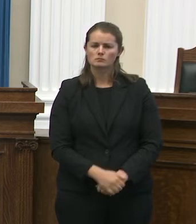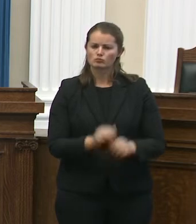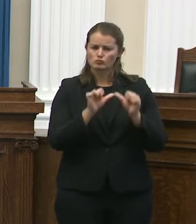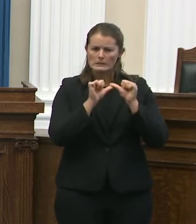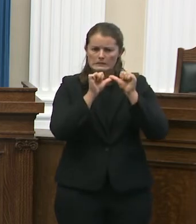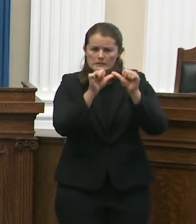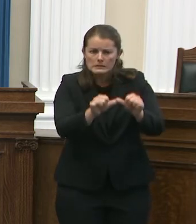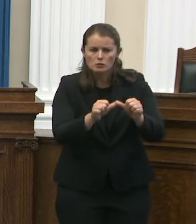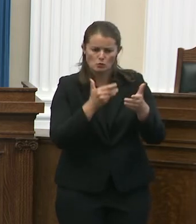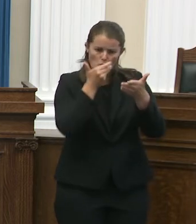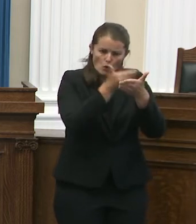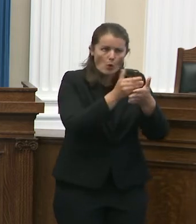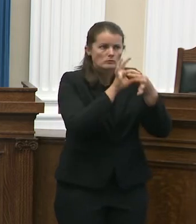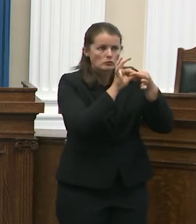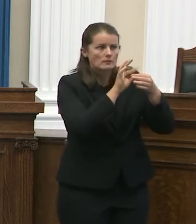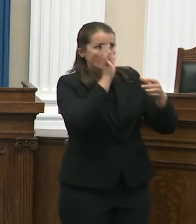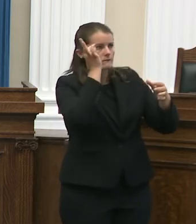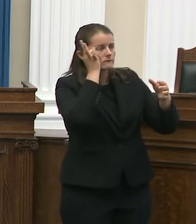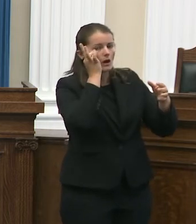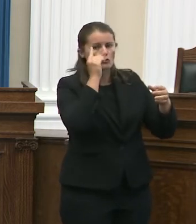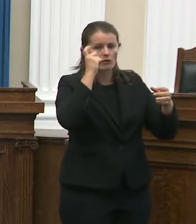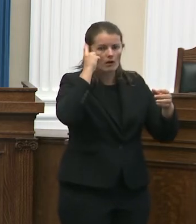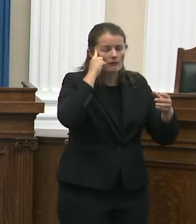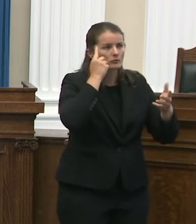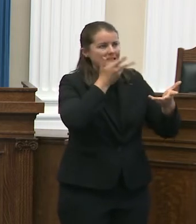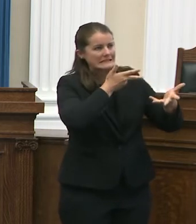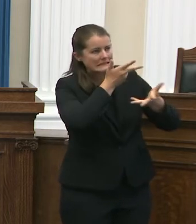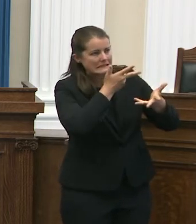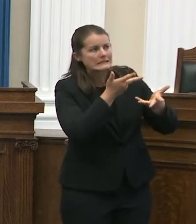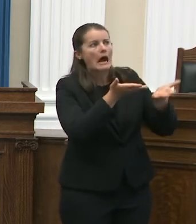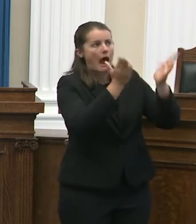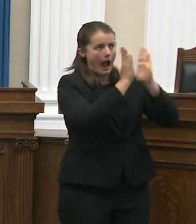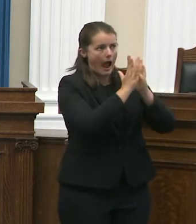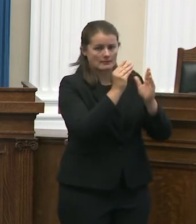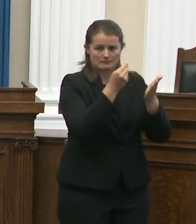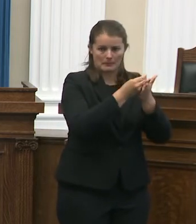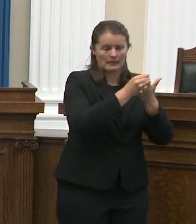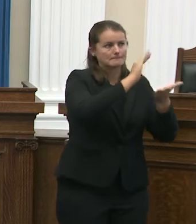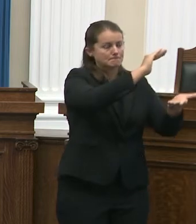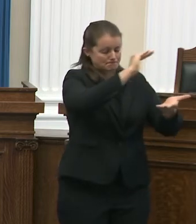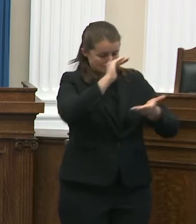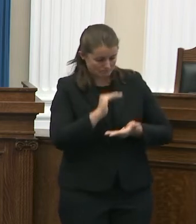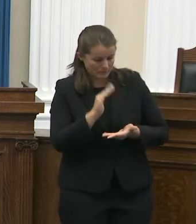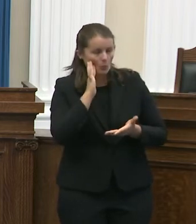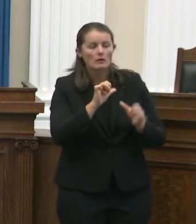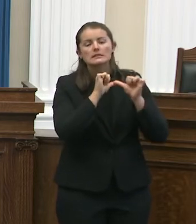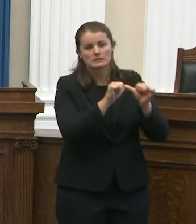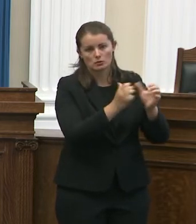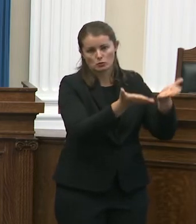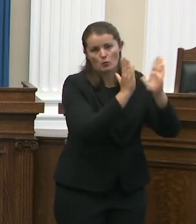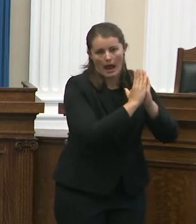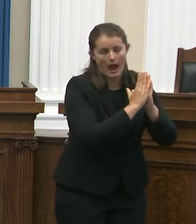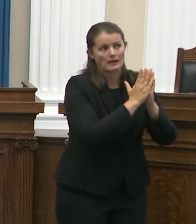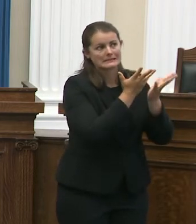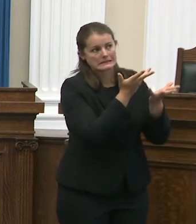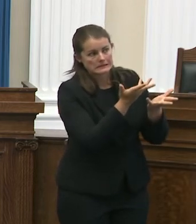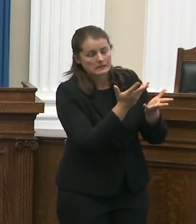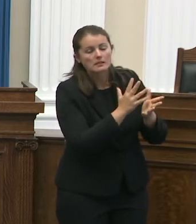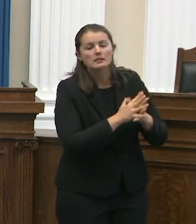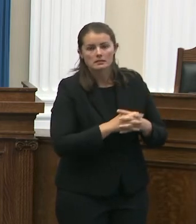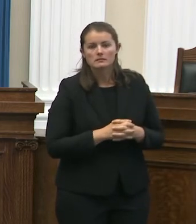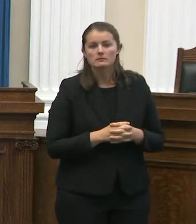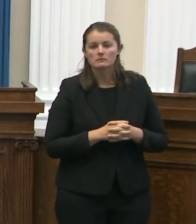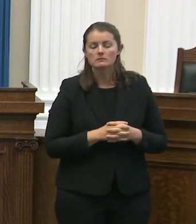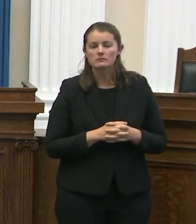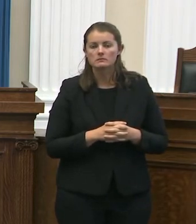grant this request. These difficult budget situations we are now in is a direct result of the public